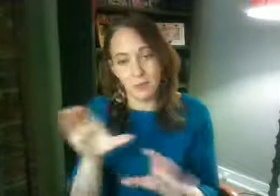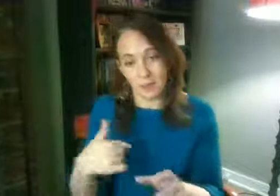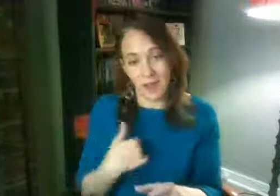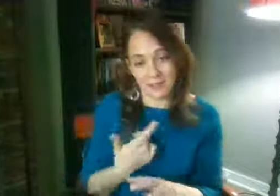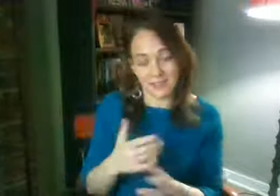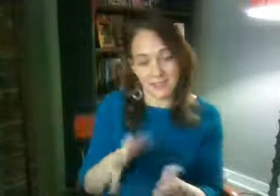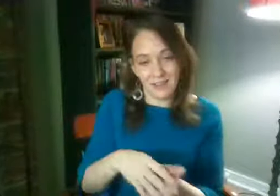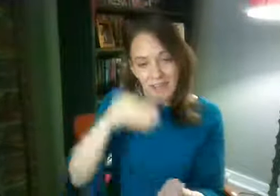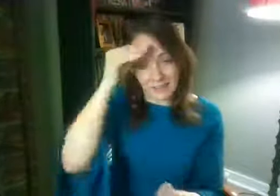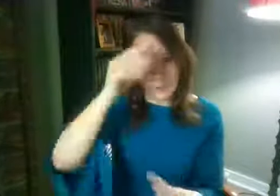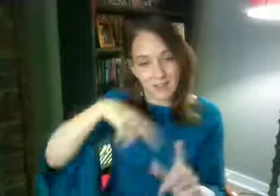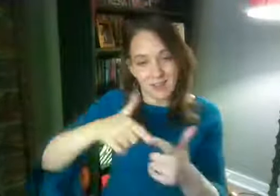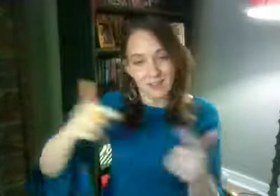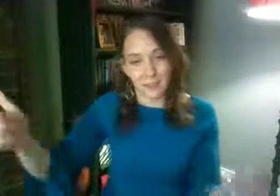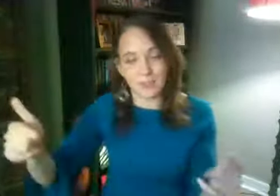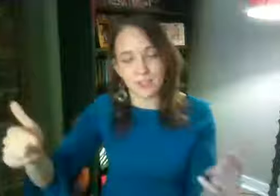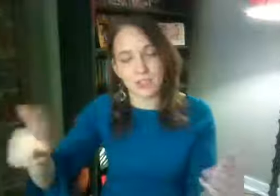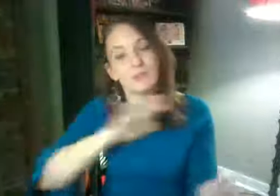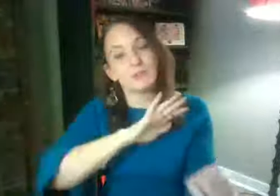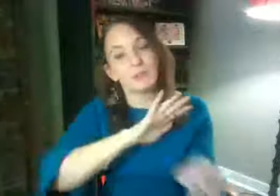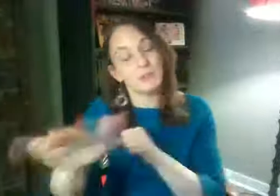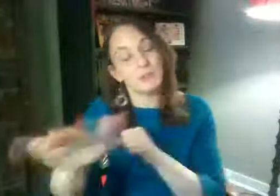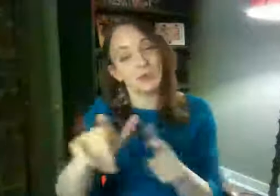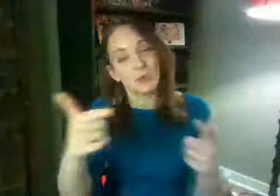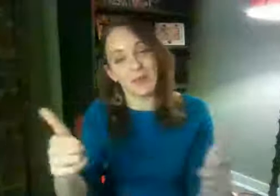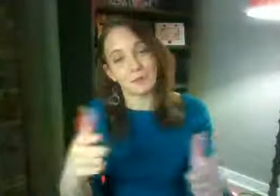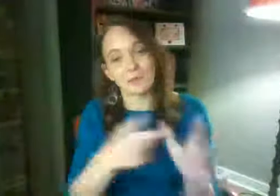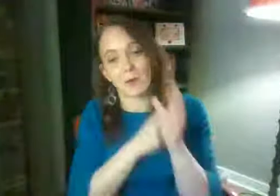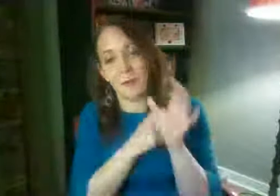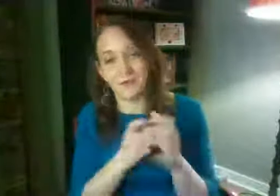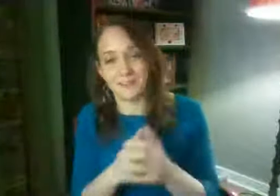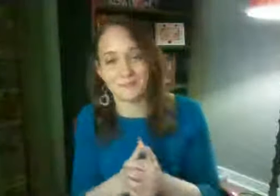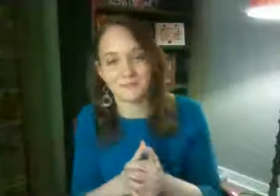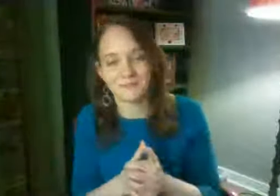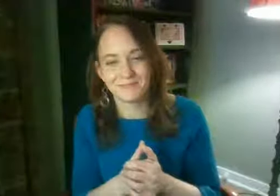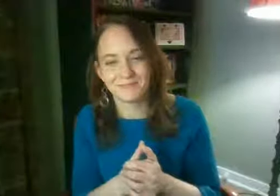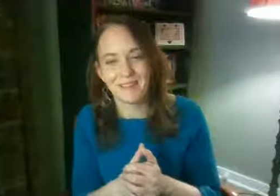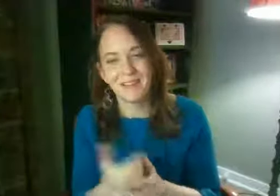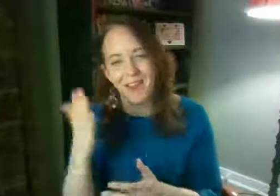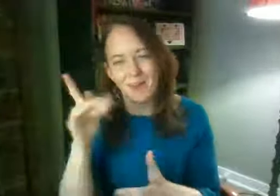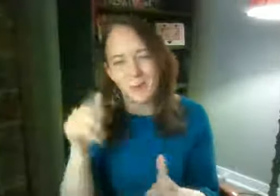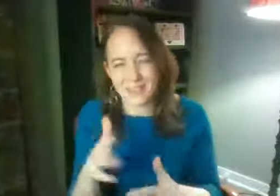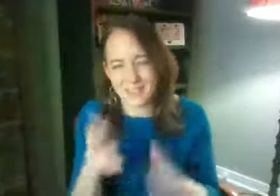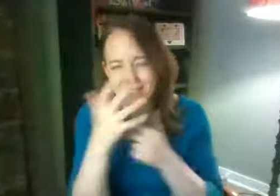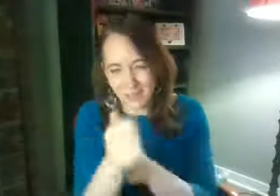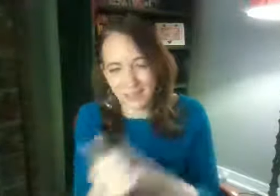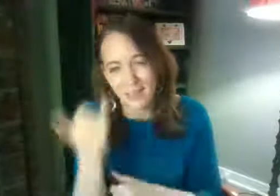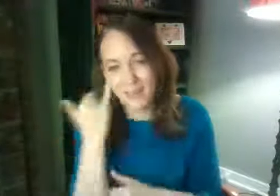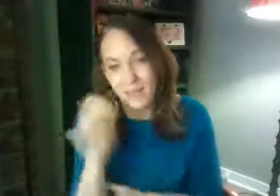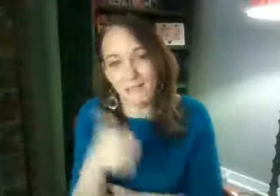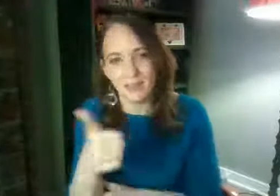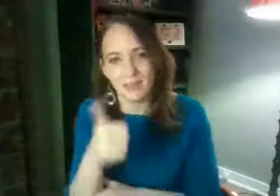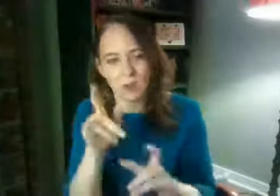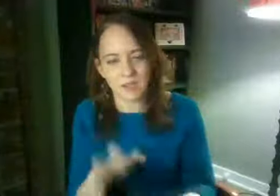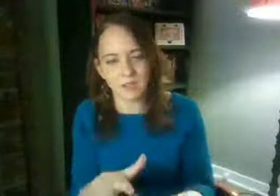can do what I did and learn sign language to fulfill your language requirement. I hope that this is interesting. And if you have any other